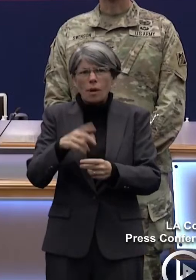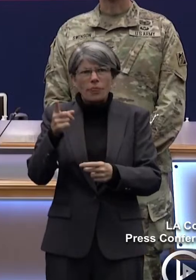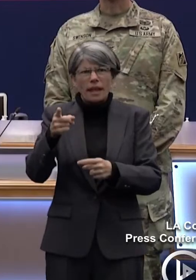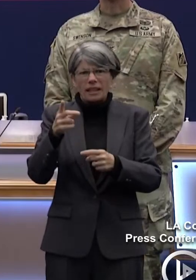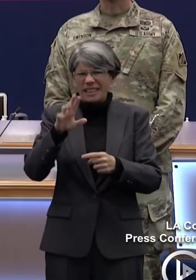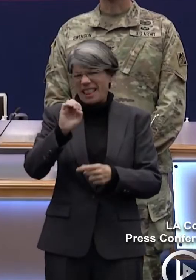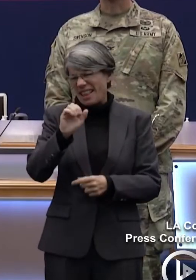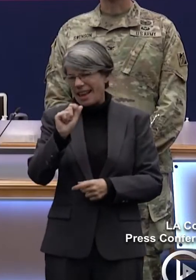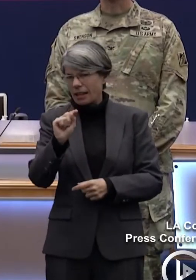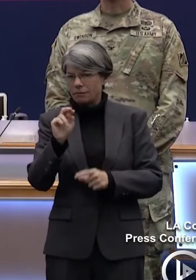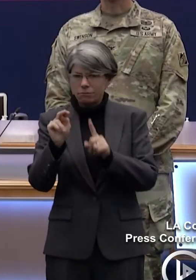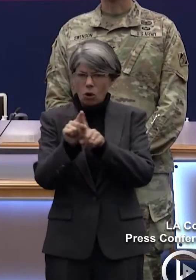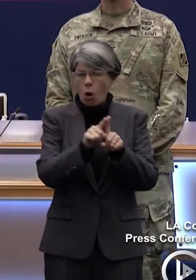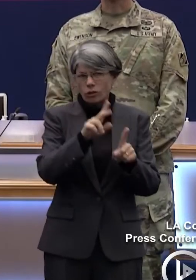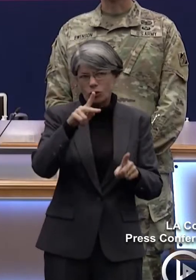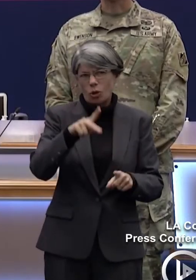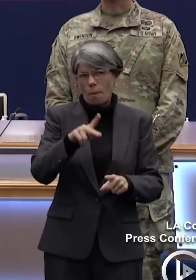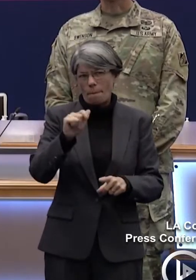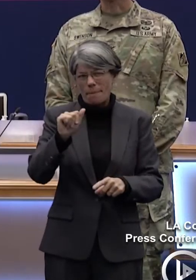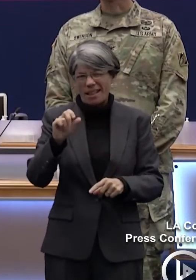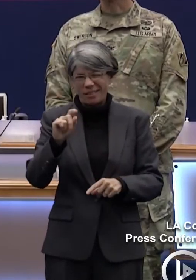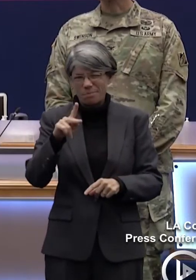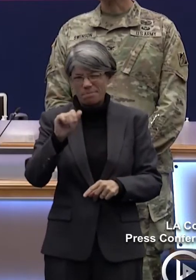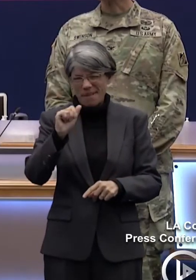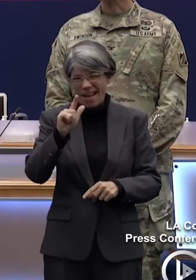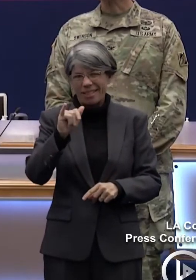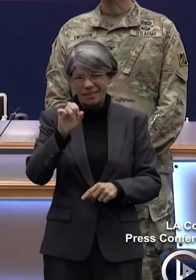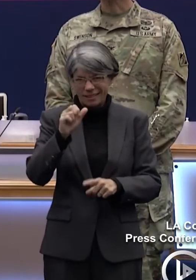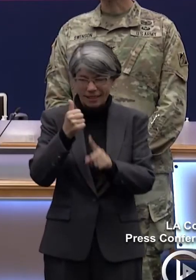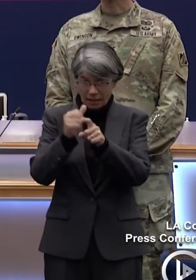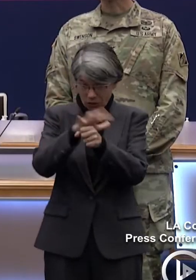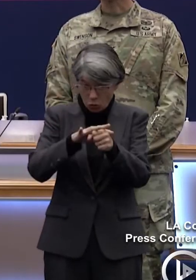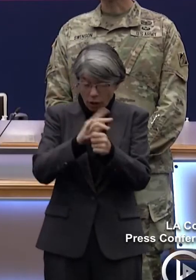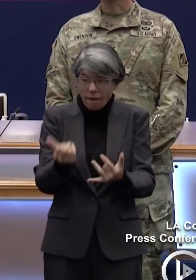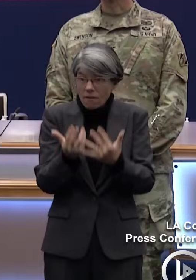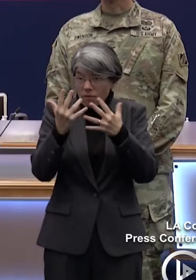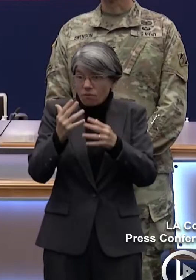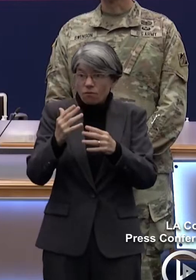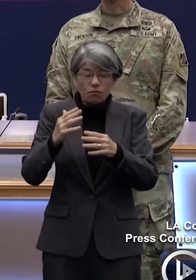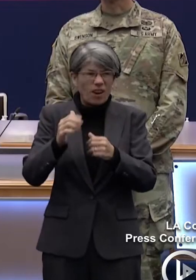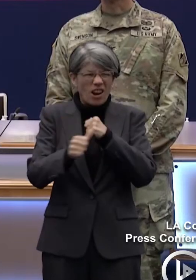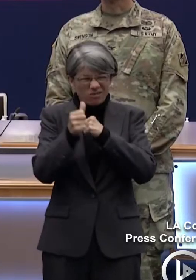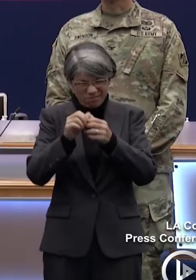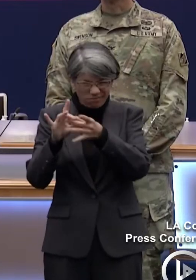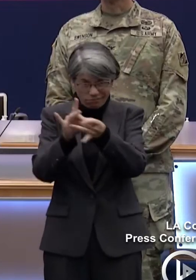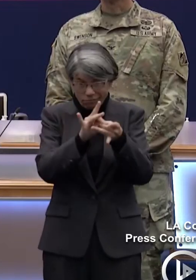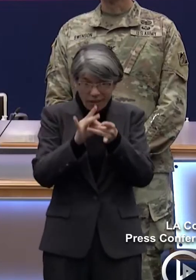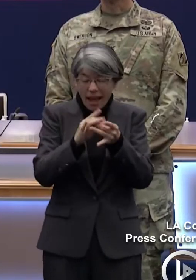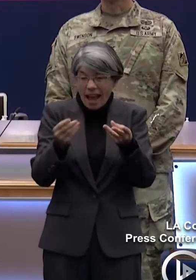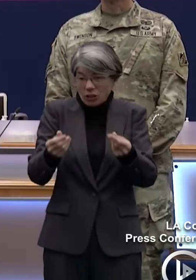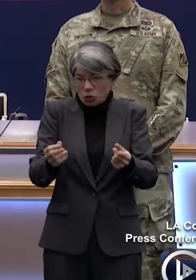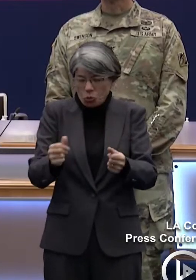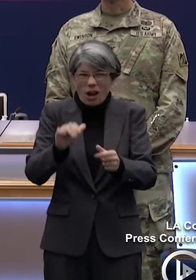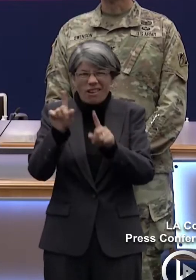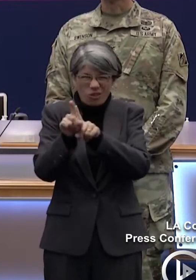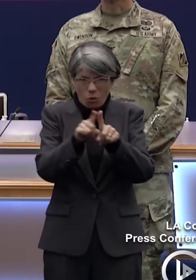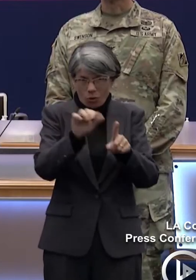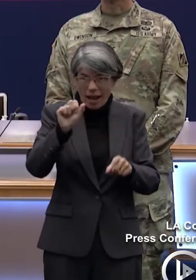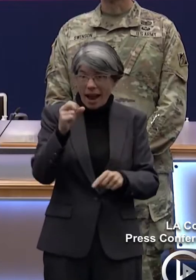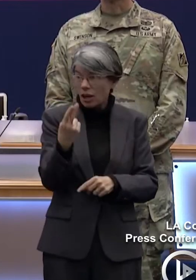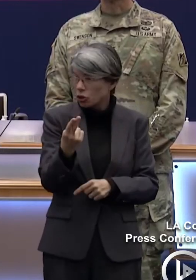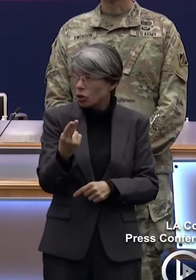and Palisades fire areas to quantify fire-related hazardous substances in soil and ash.